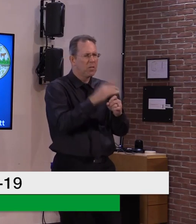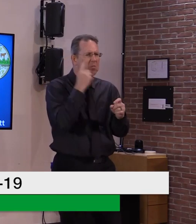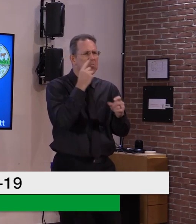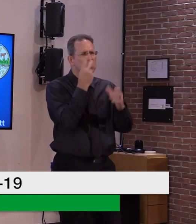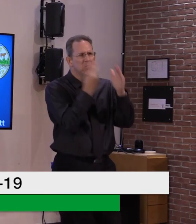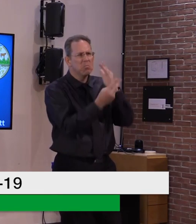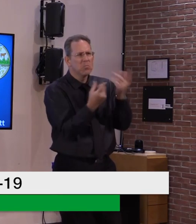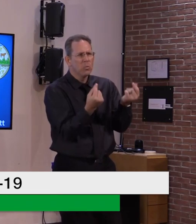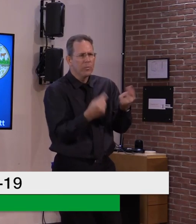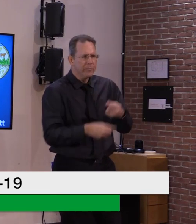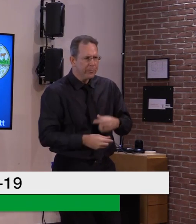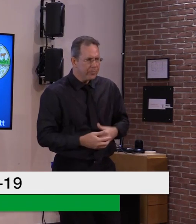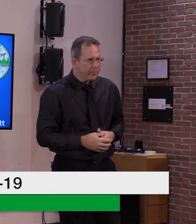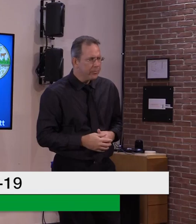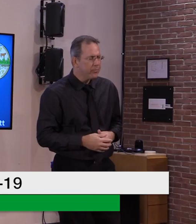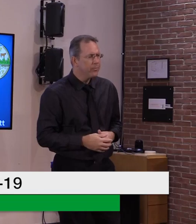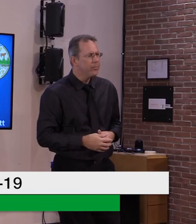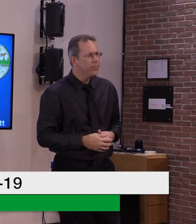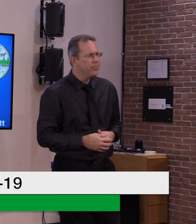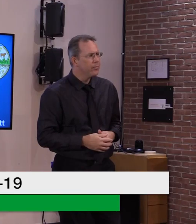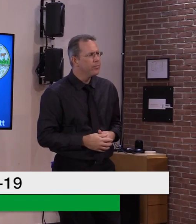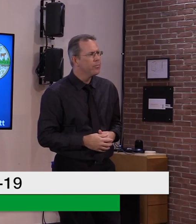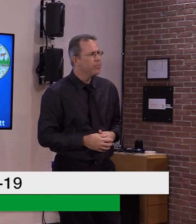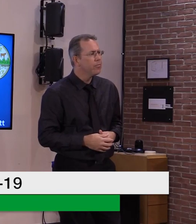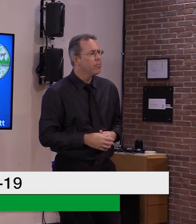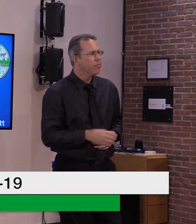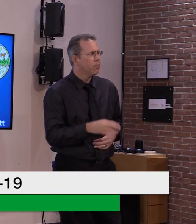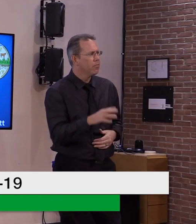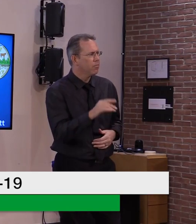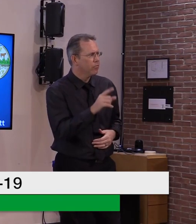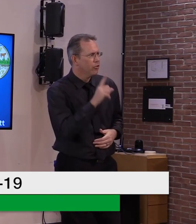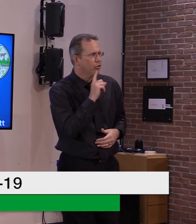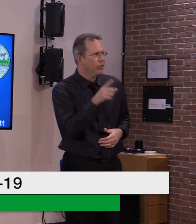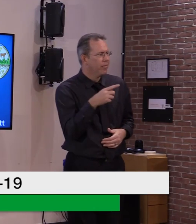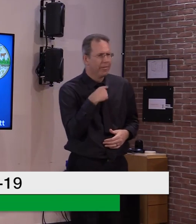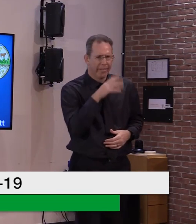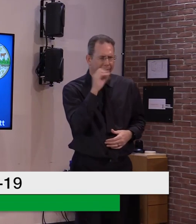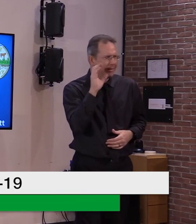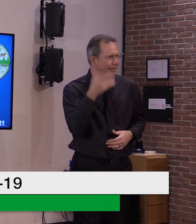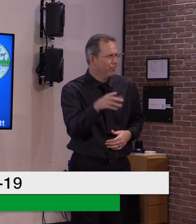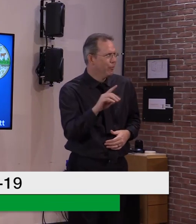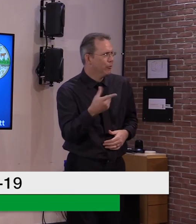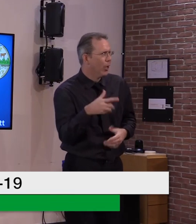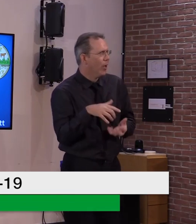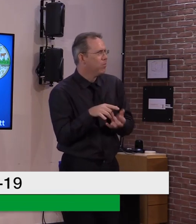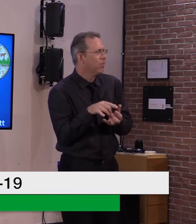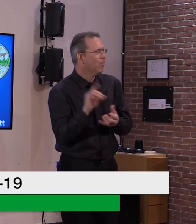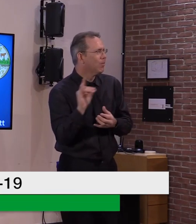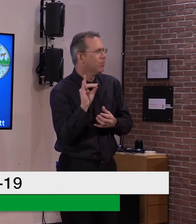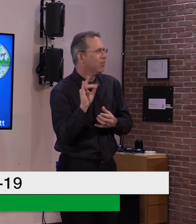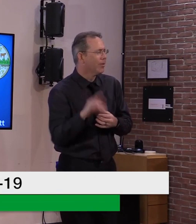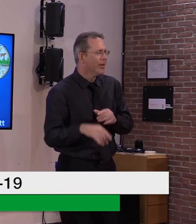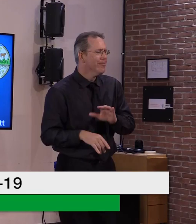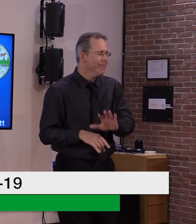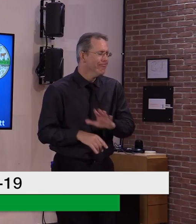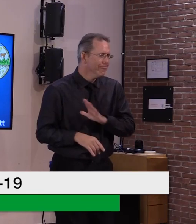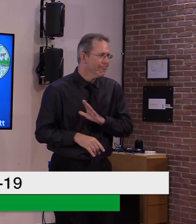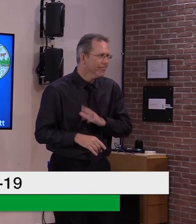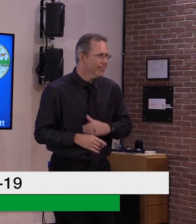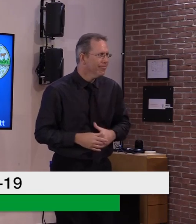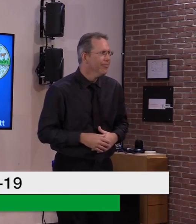interested in this piece of information i will uh have to hedge a little because there is not like a uniform